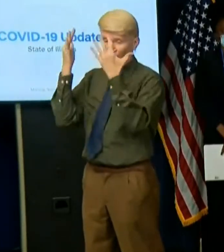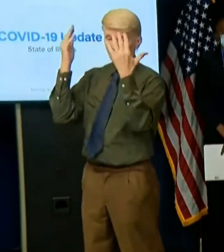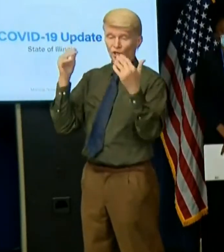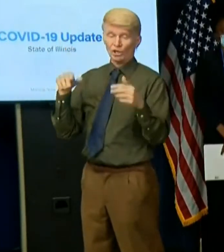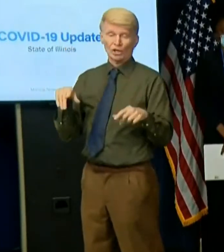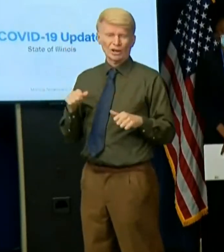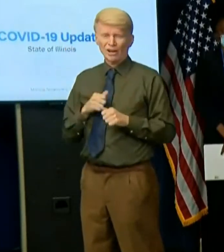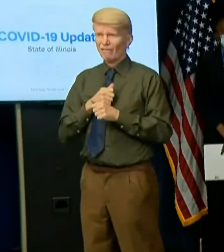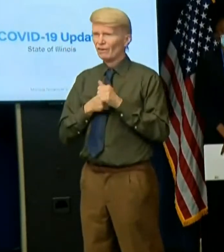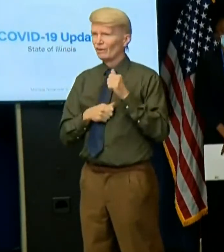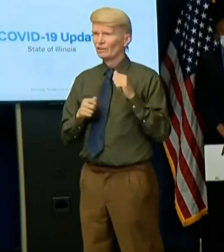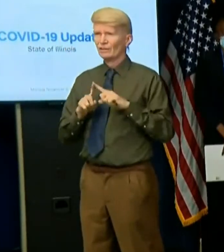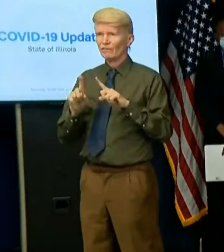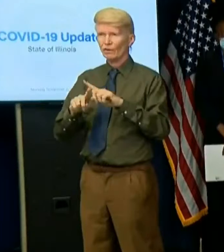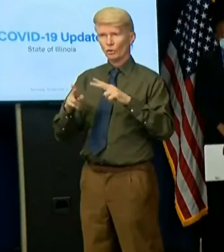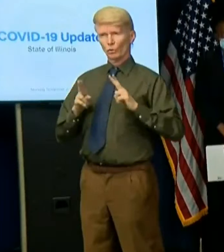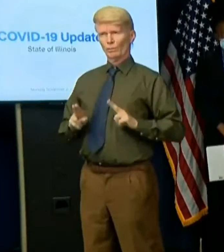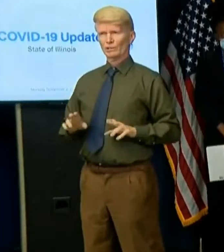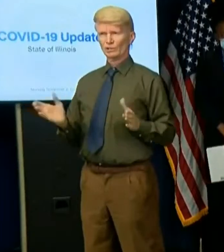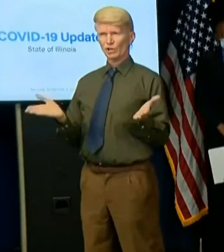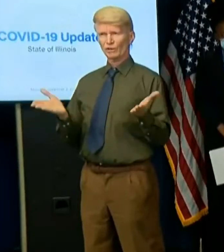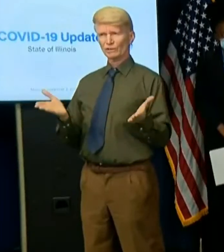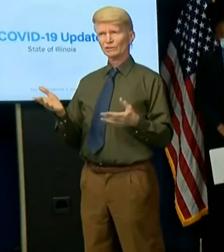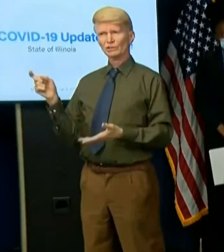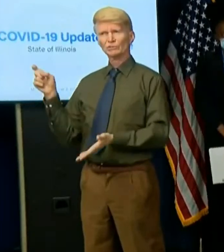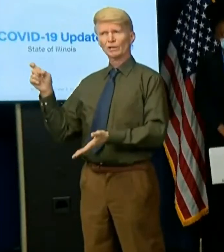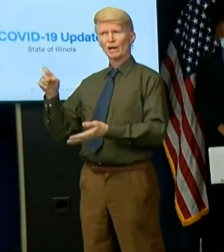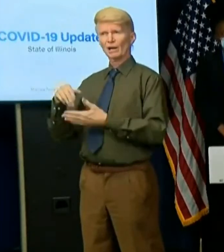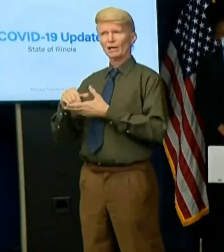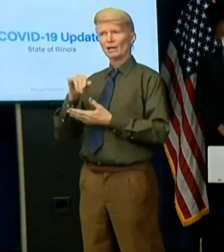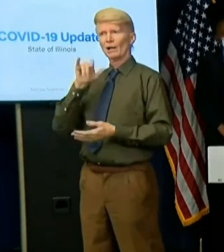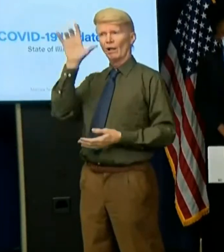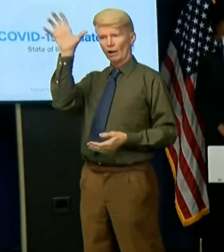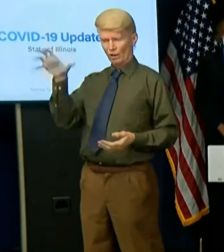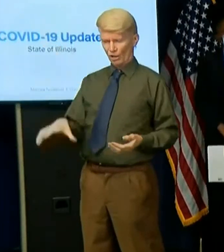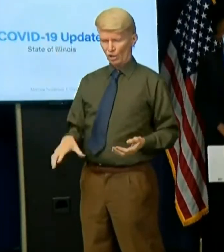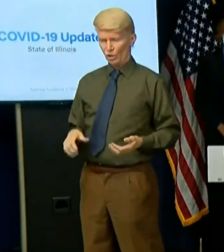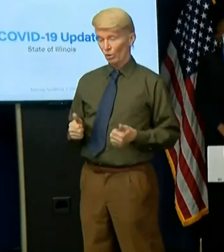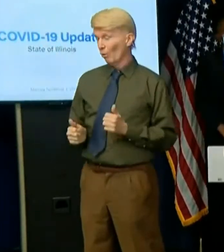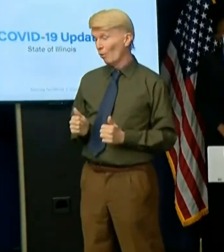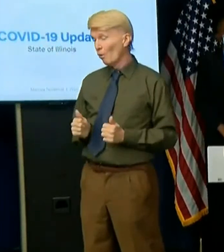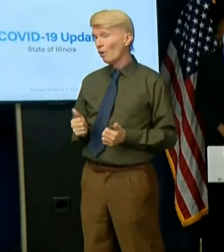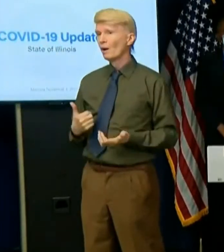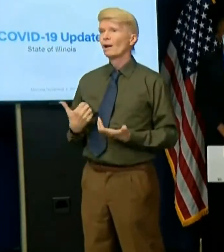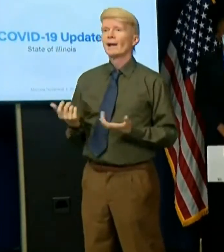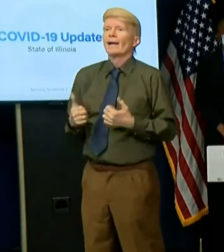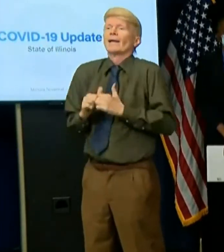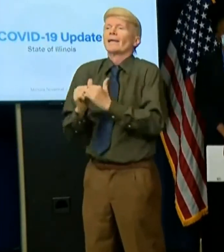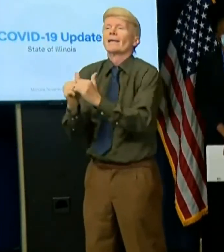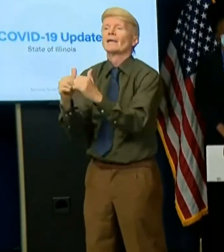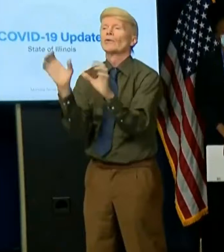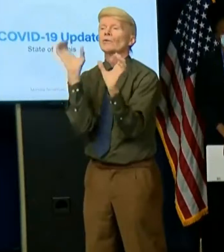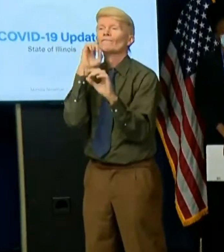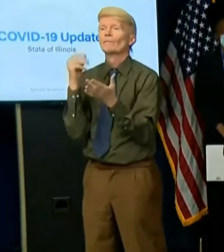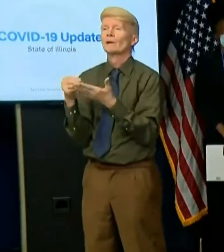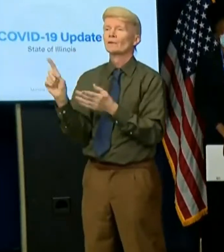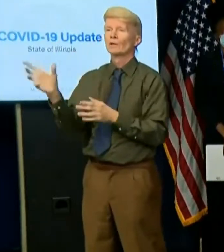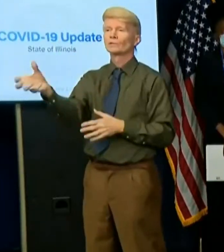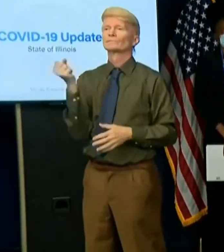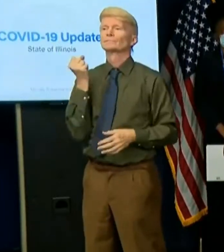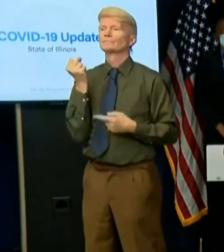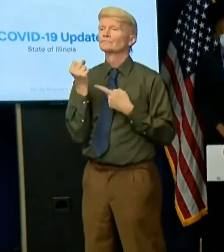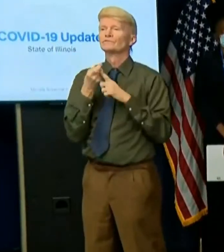other human services that people rely upon, or to find revenue. And, so I think